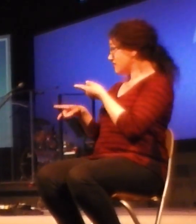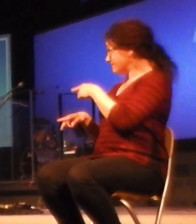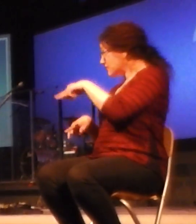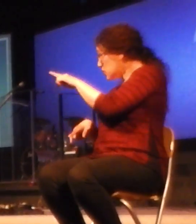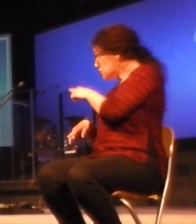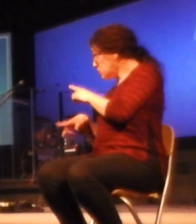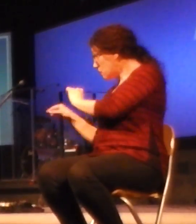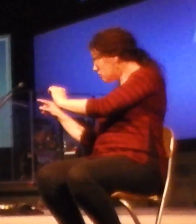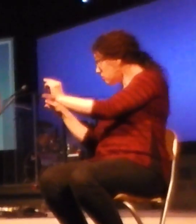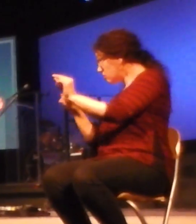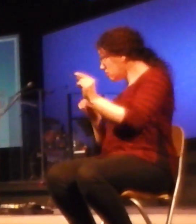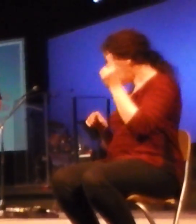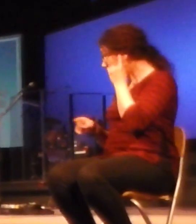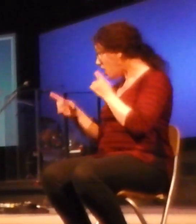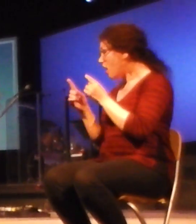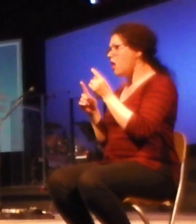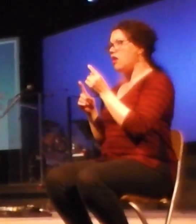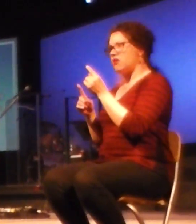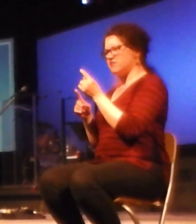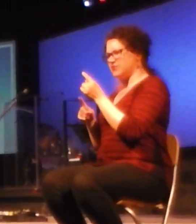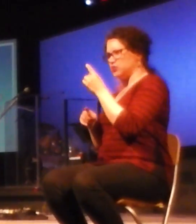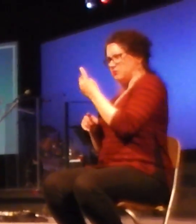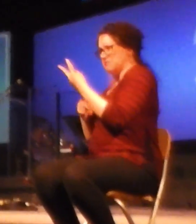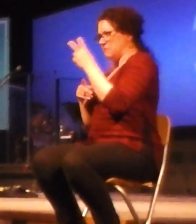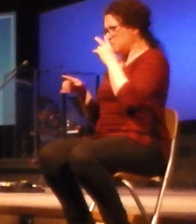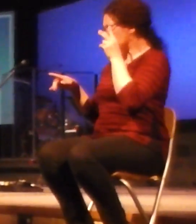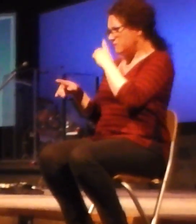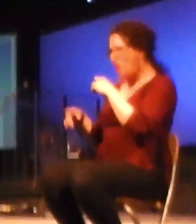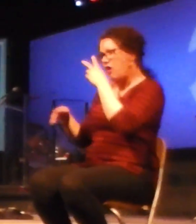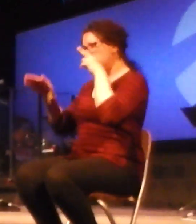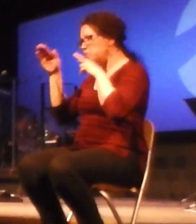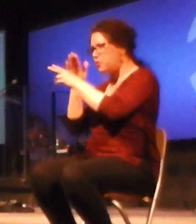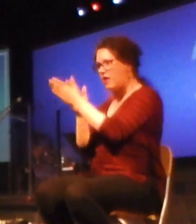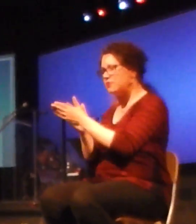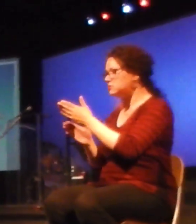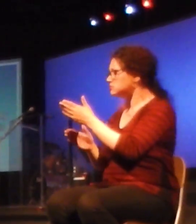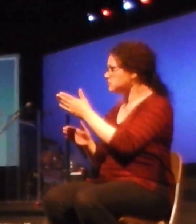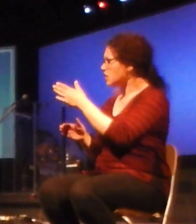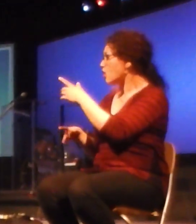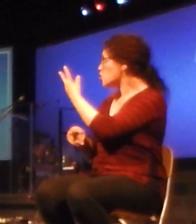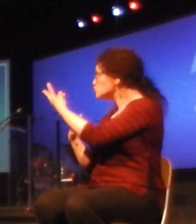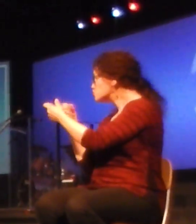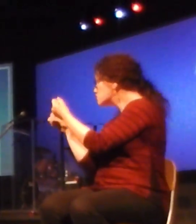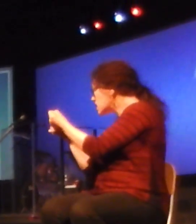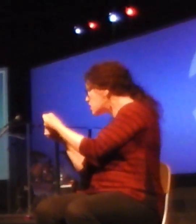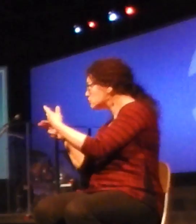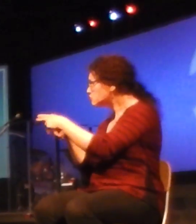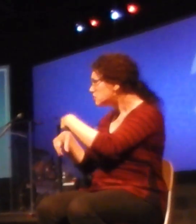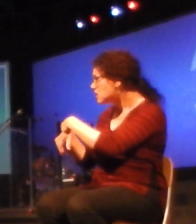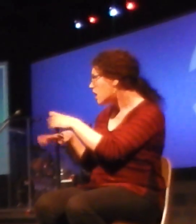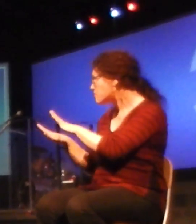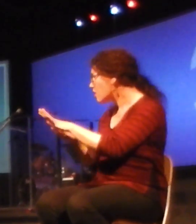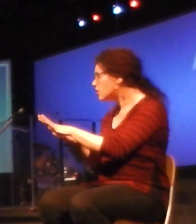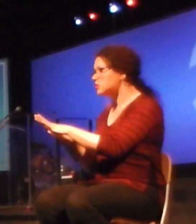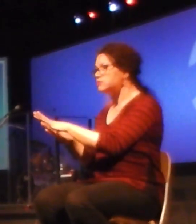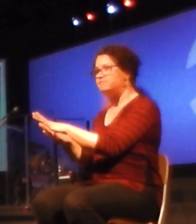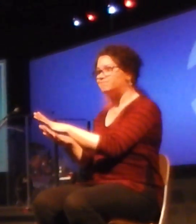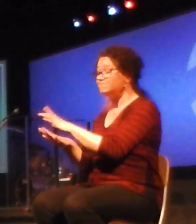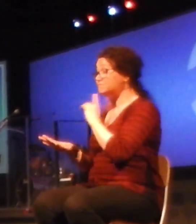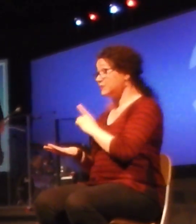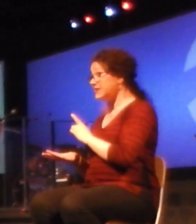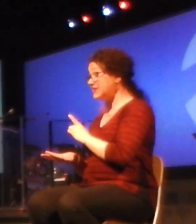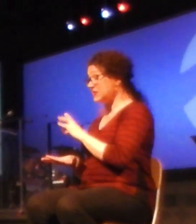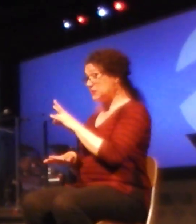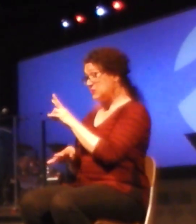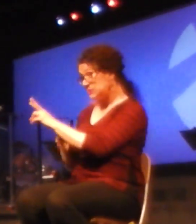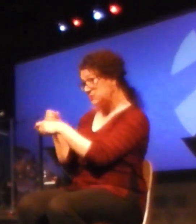there are these false prophets who are saying 2 years or a shorter time than you might expect, but the reality is it's